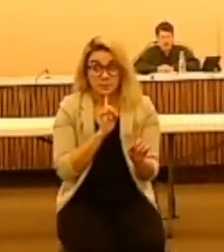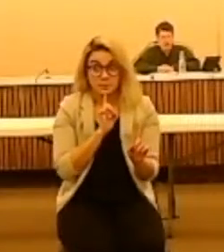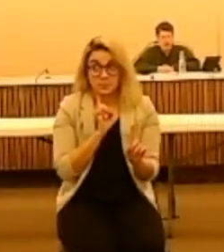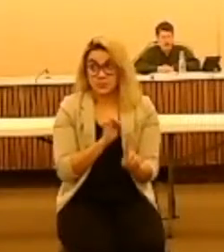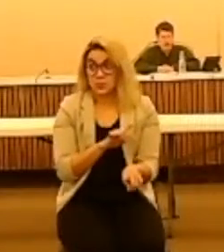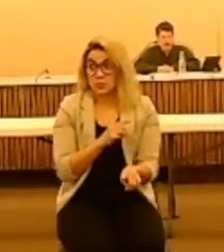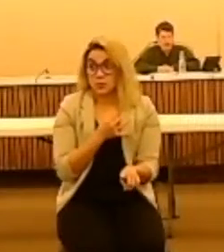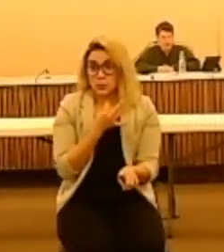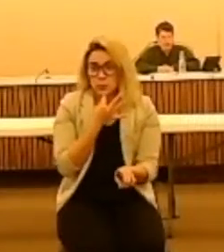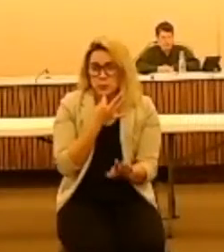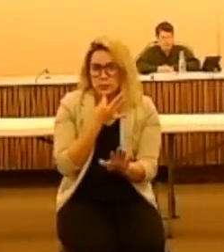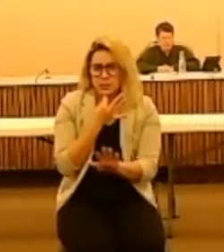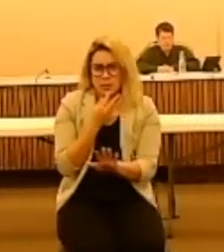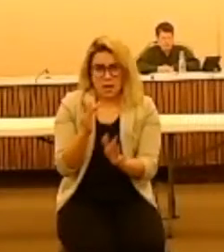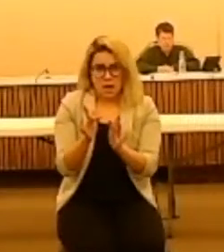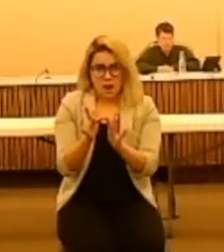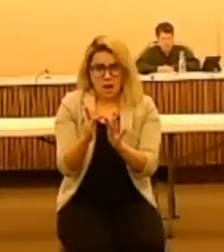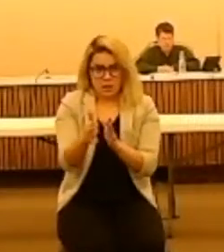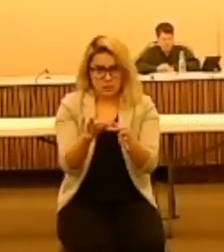Anything online?